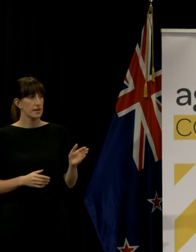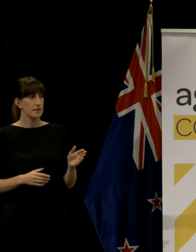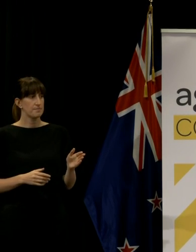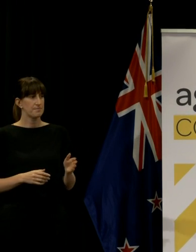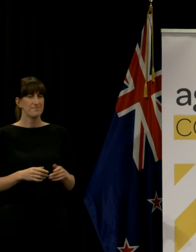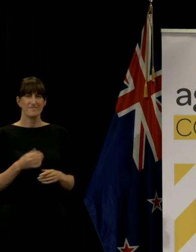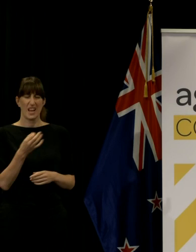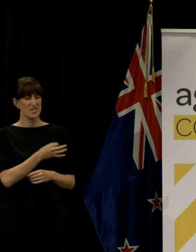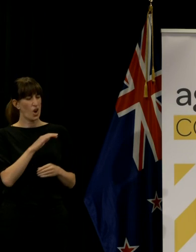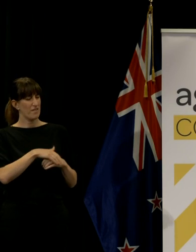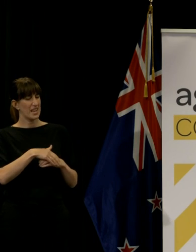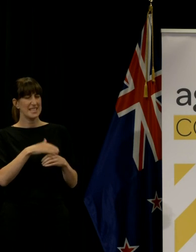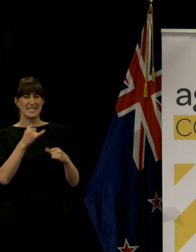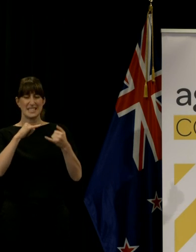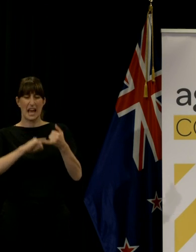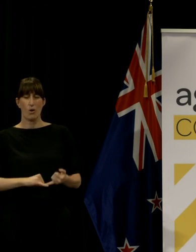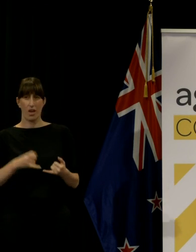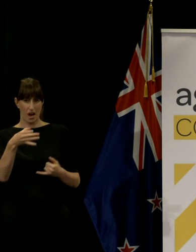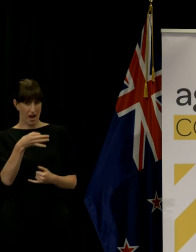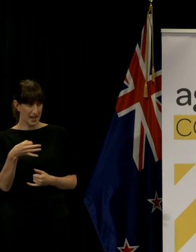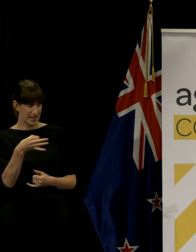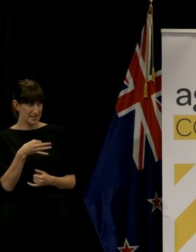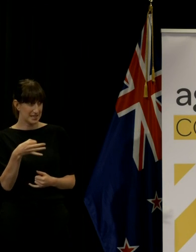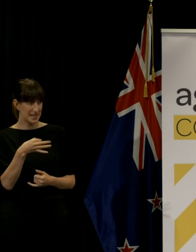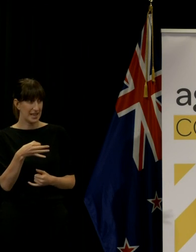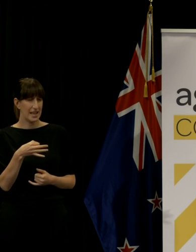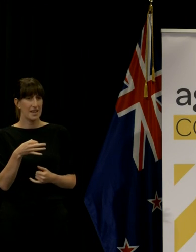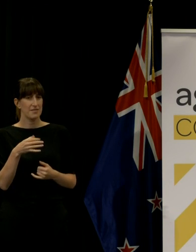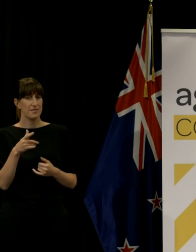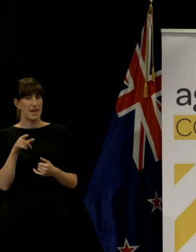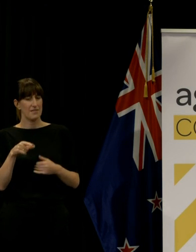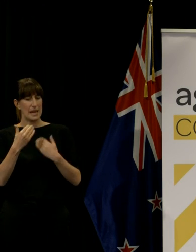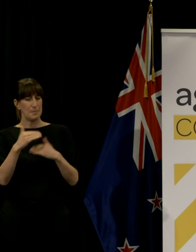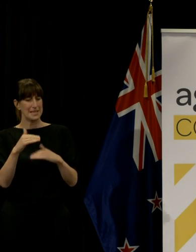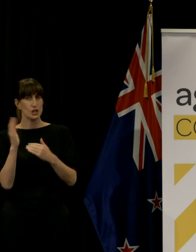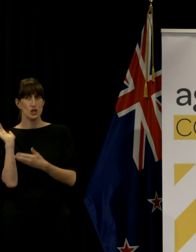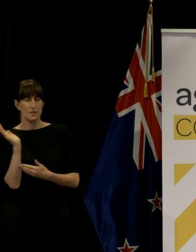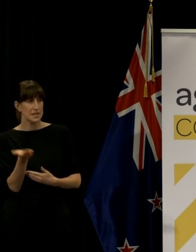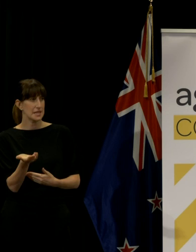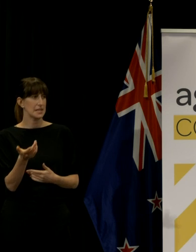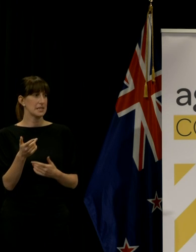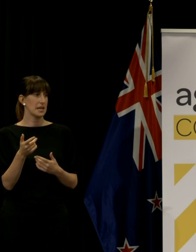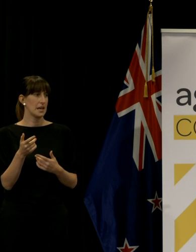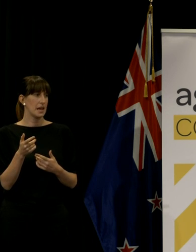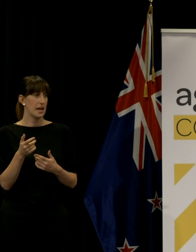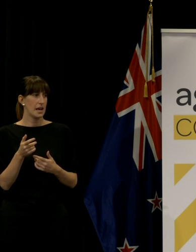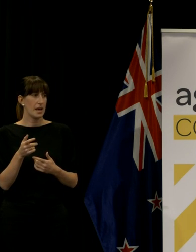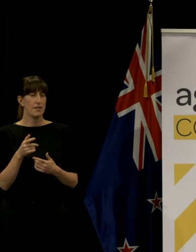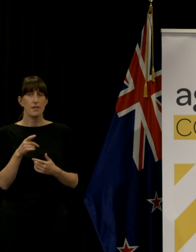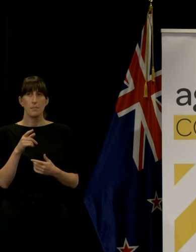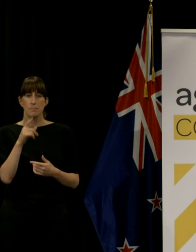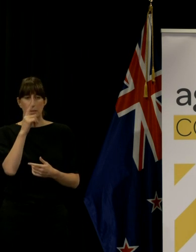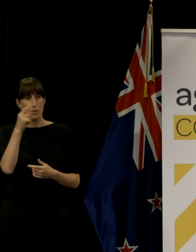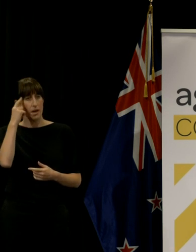that firewood delivery doesn't seem to be classified as an essential service. As we head into winter, obviously temperatures are going to drop. Is that something